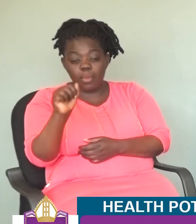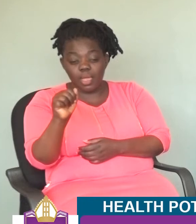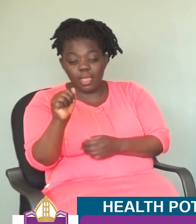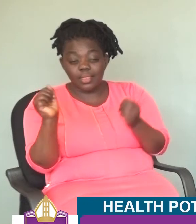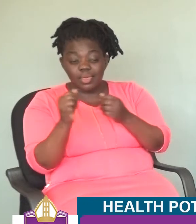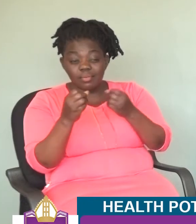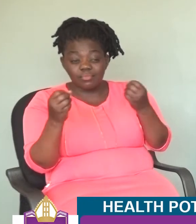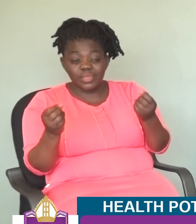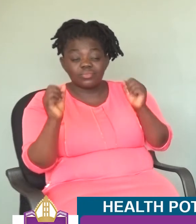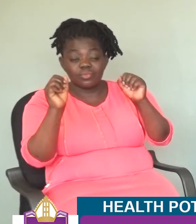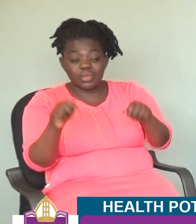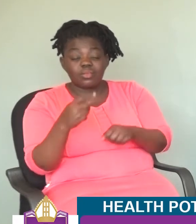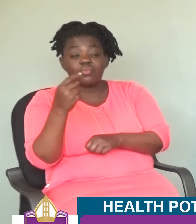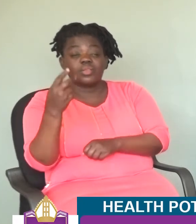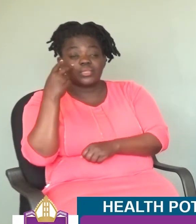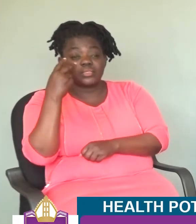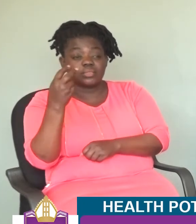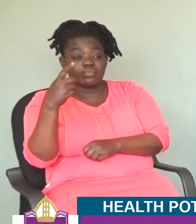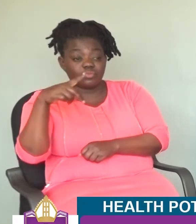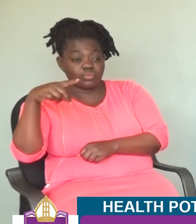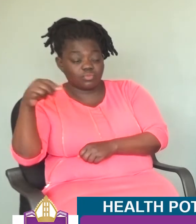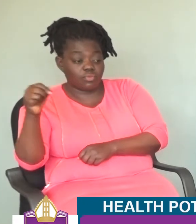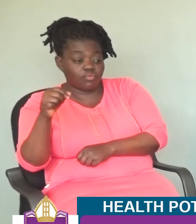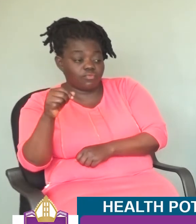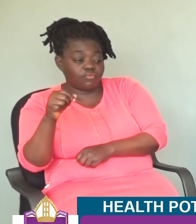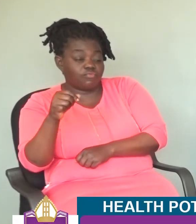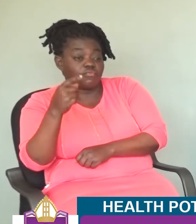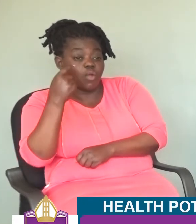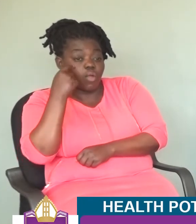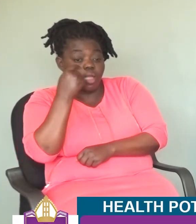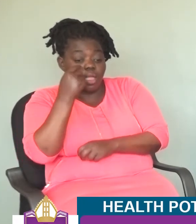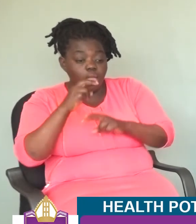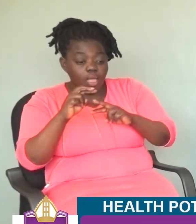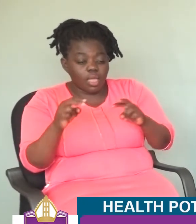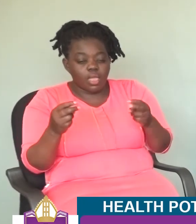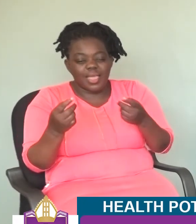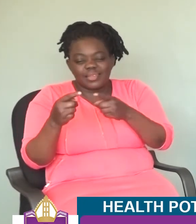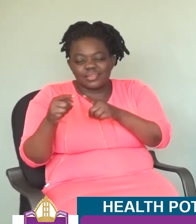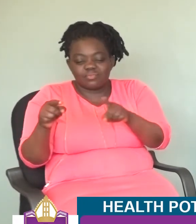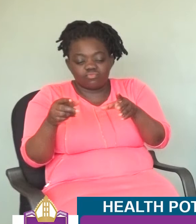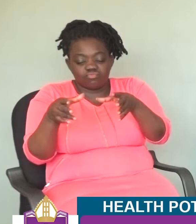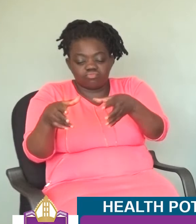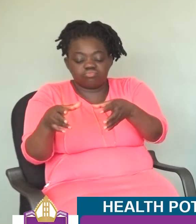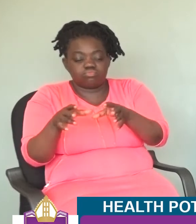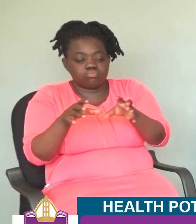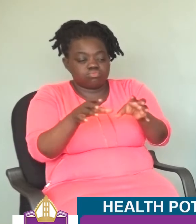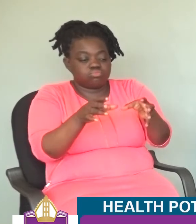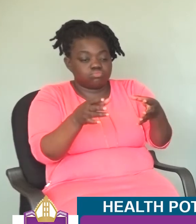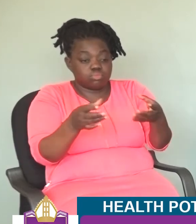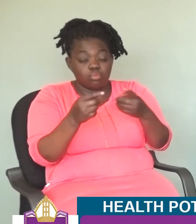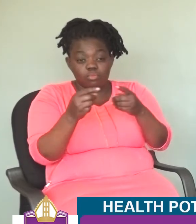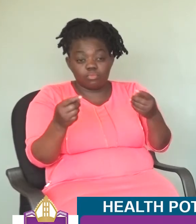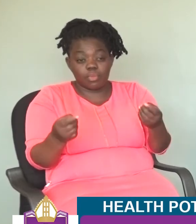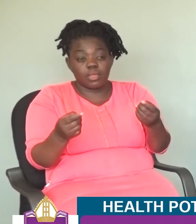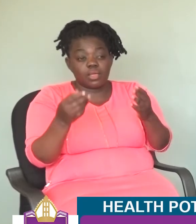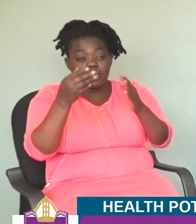you can only detect it when you go for eye examination. There are different types of glaucomas, which will cause the disease. But the main